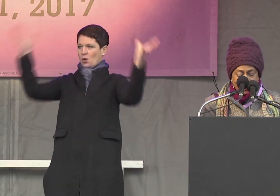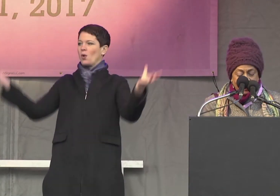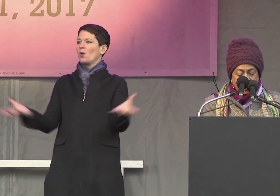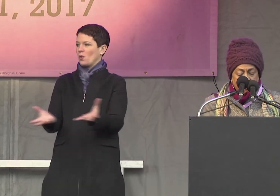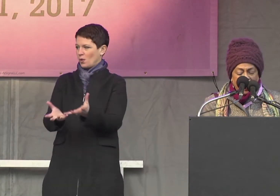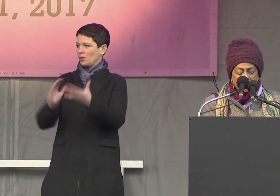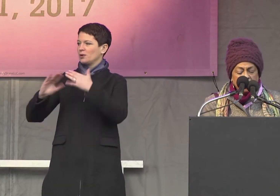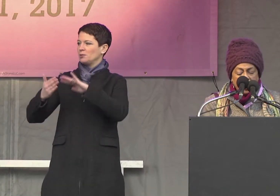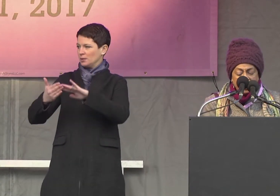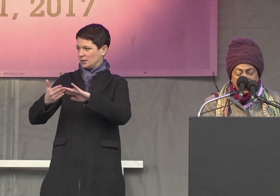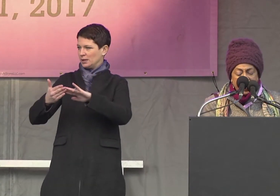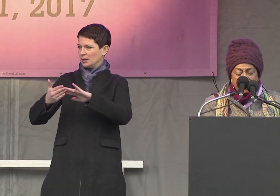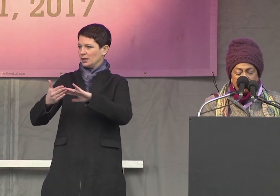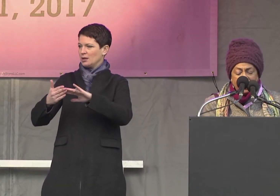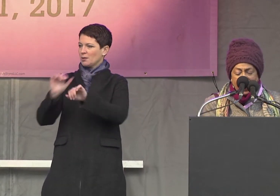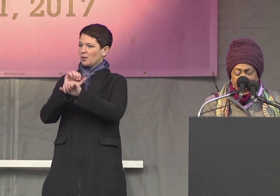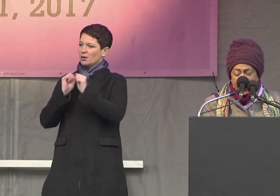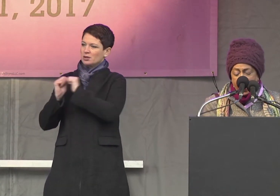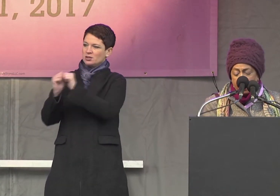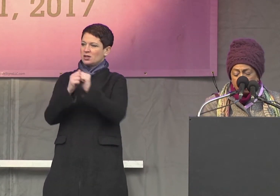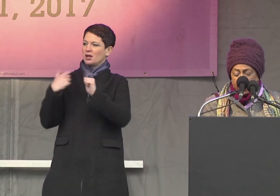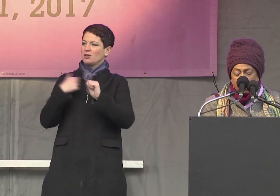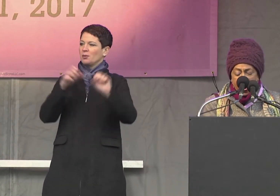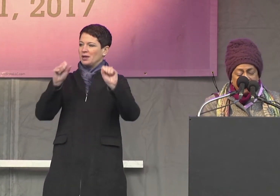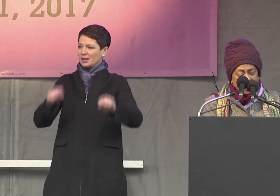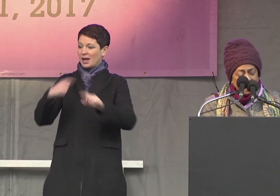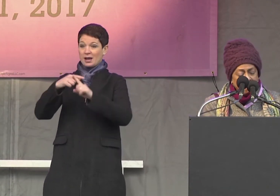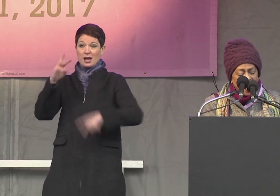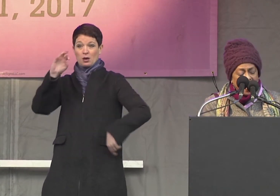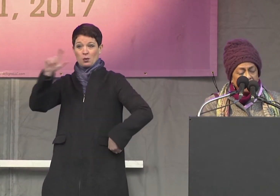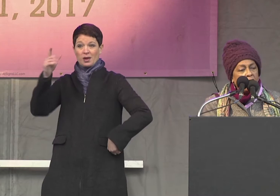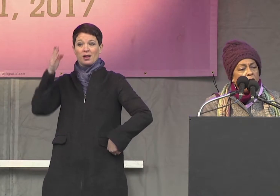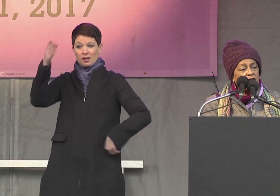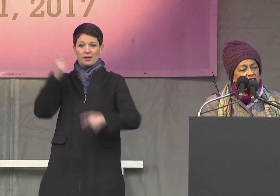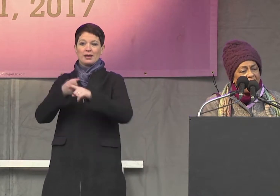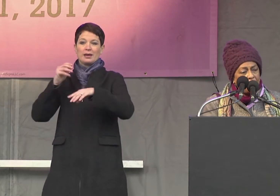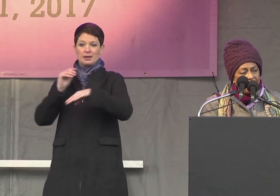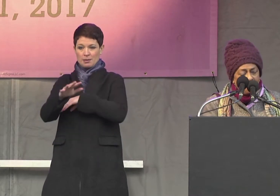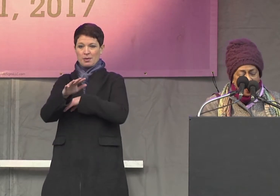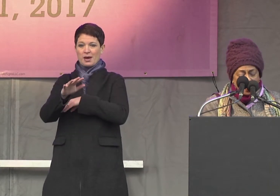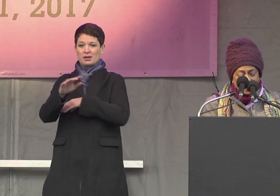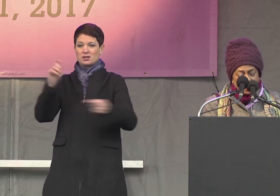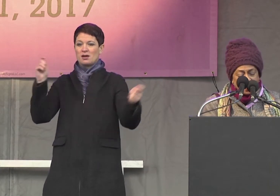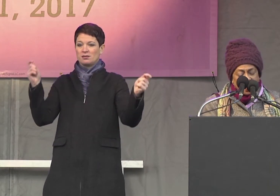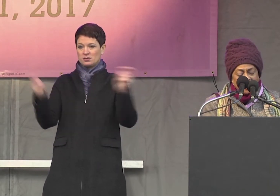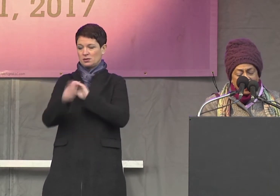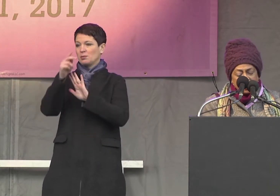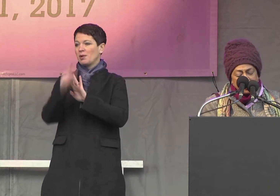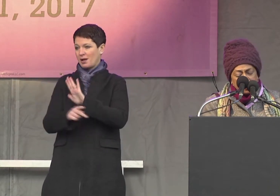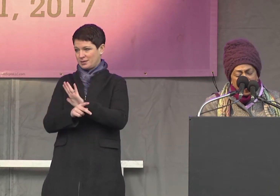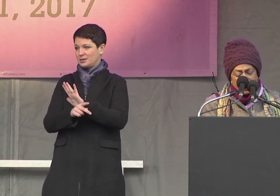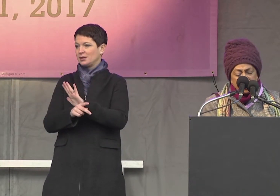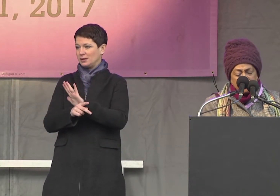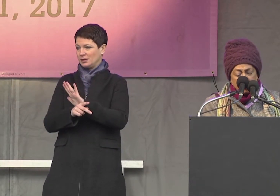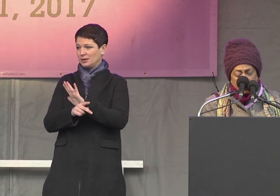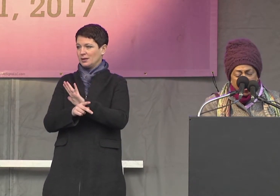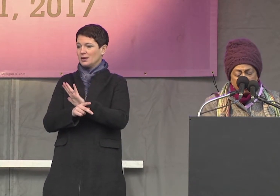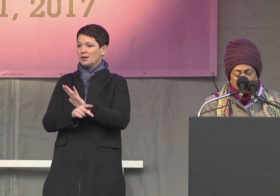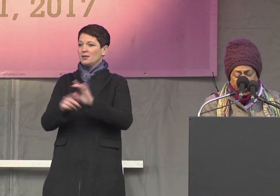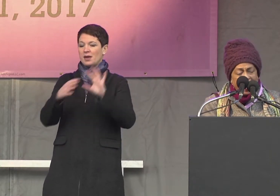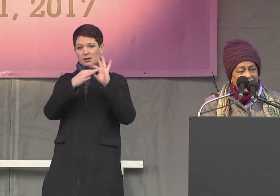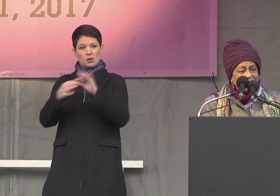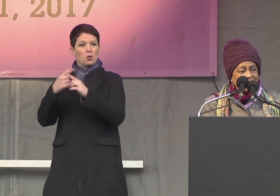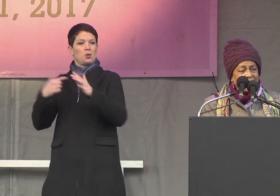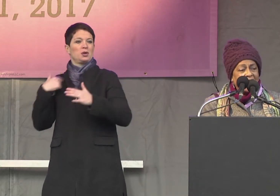holistically. By joining together, we can and will have an impact on shaping policy that is responsive to